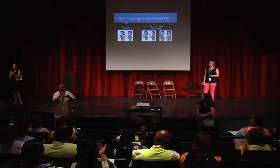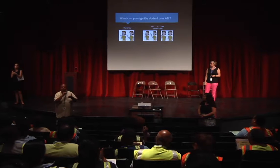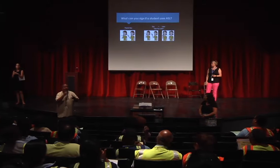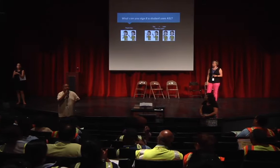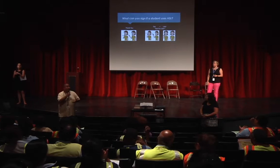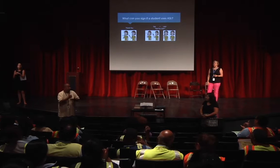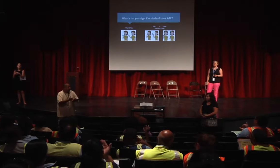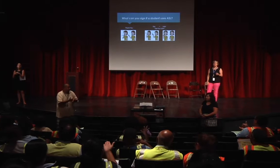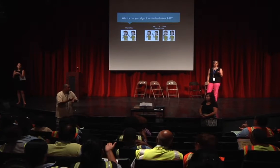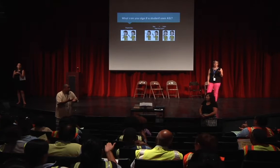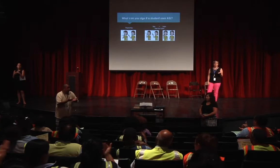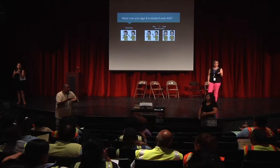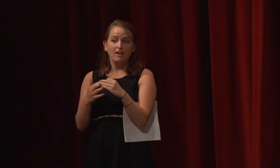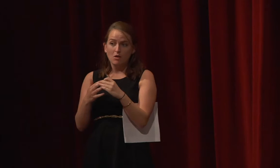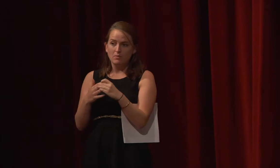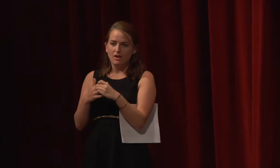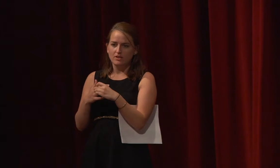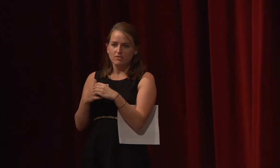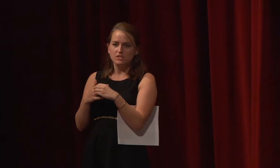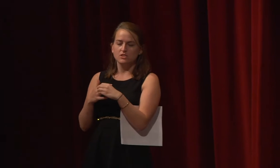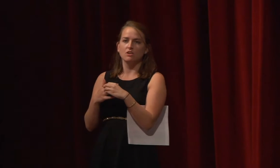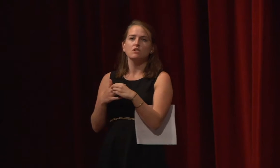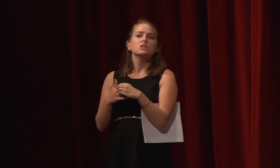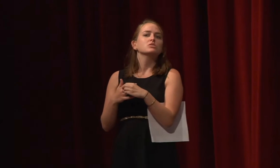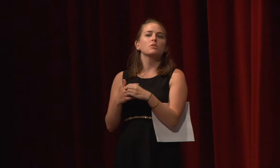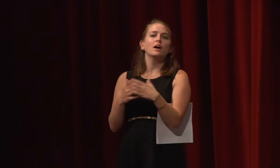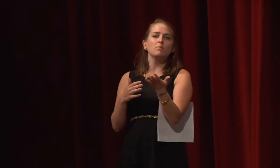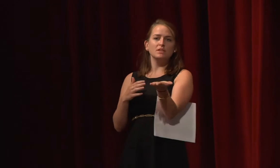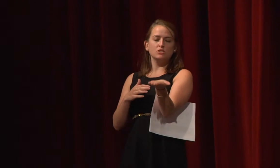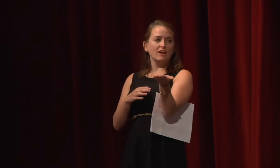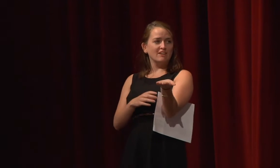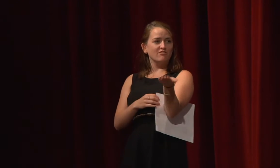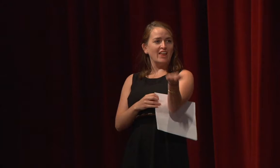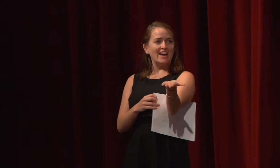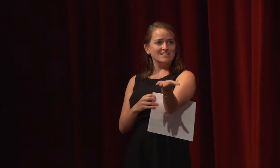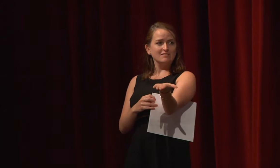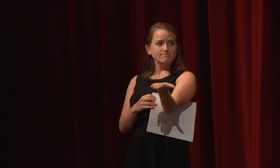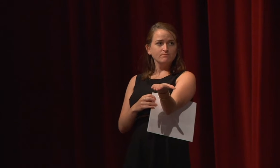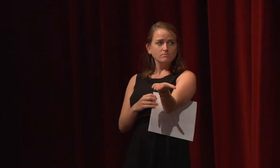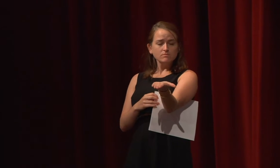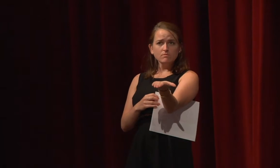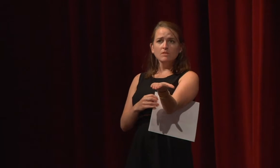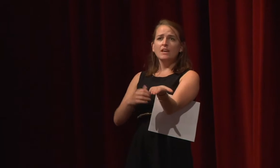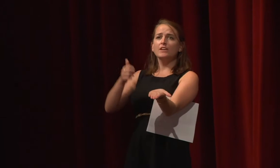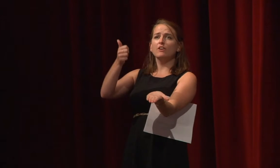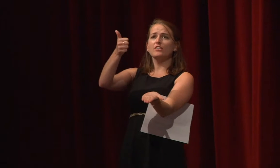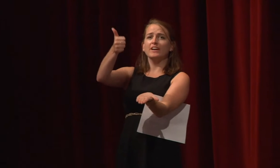help. So we've got help on there this year. So help is your hand flat and your other hand